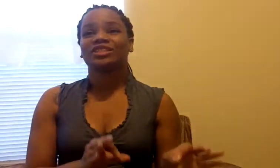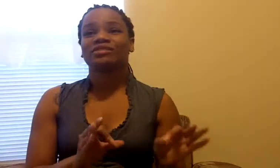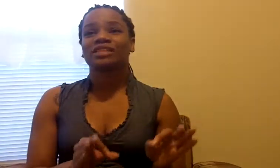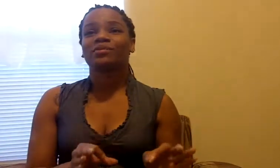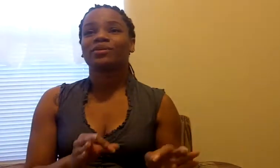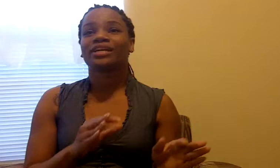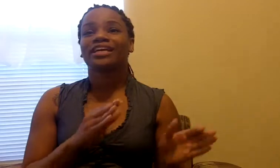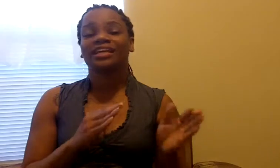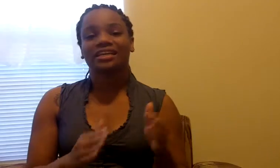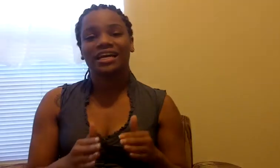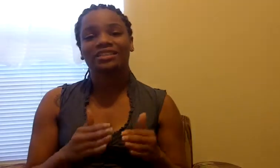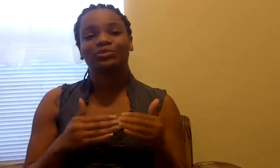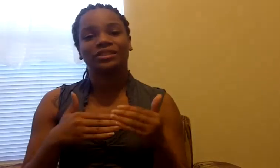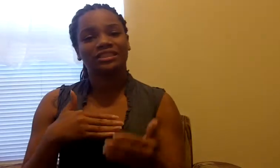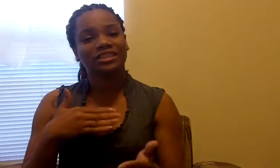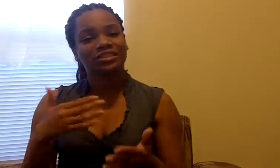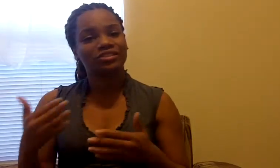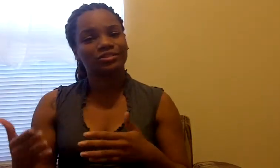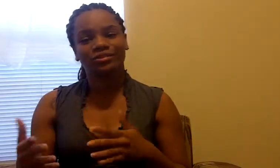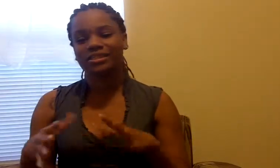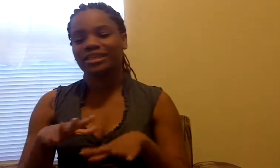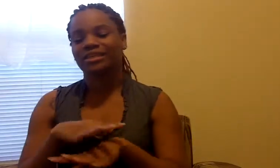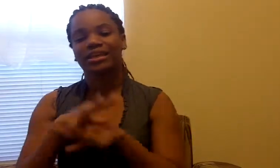educational interpreting in the classroom with the teachers, students, and